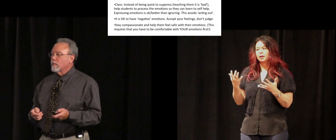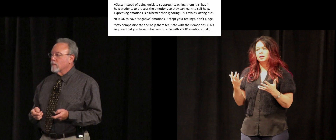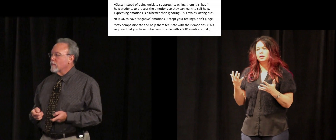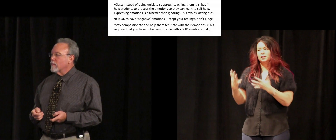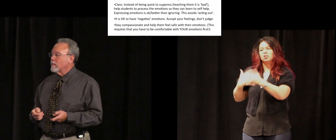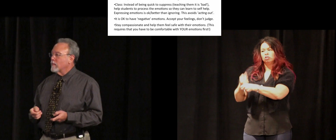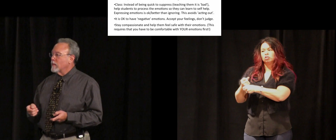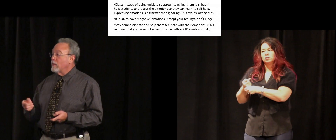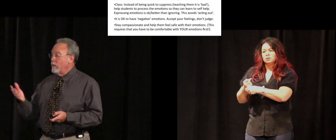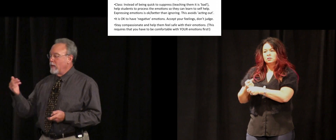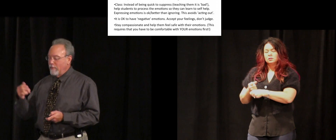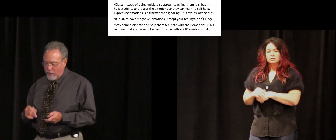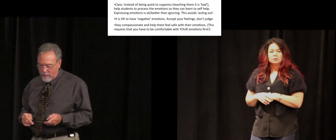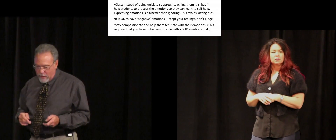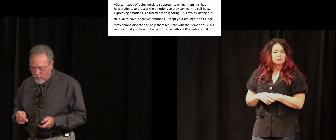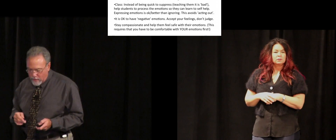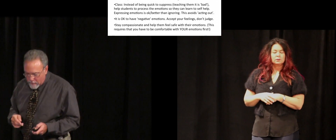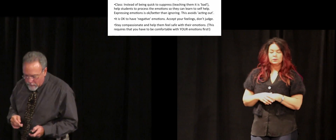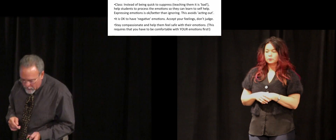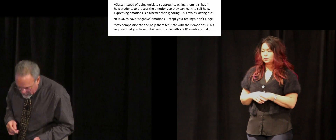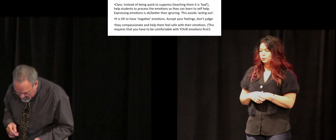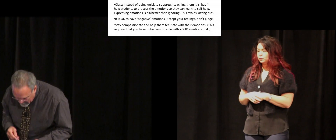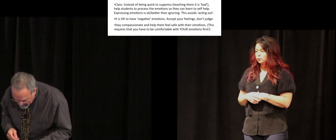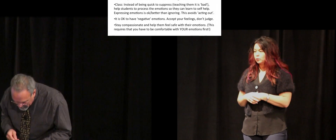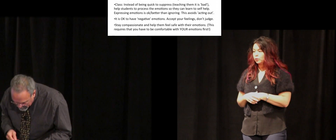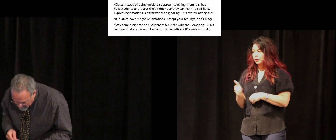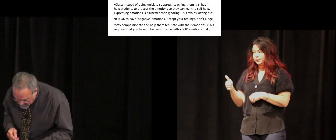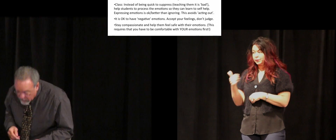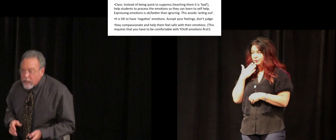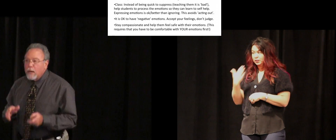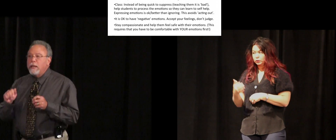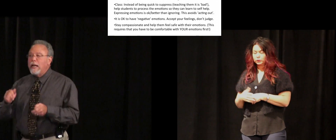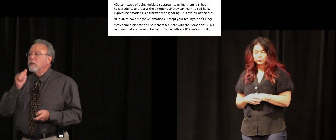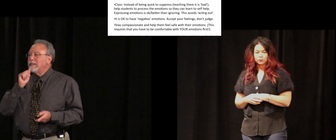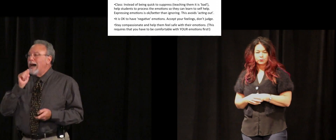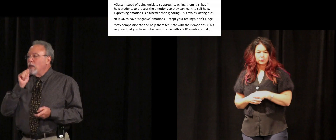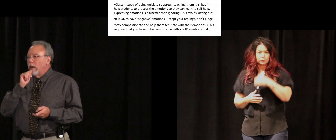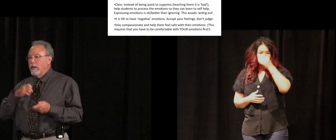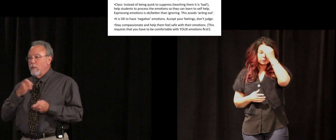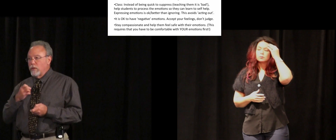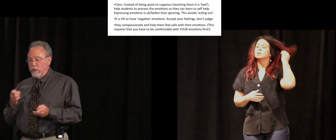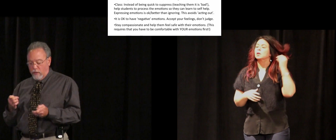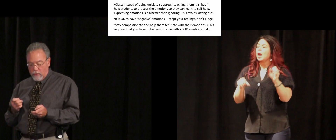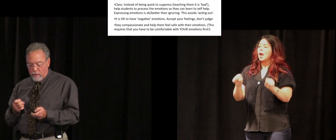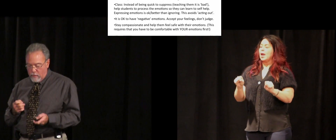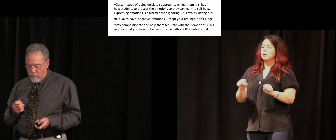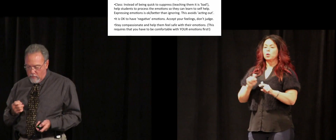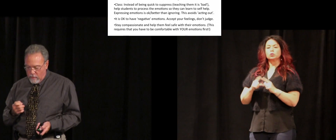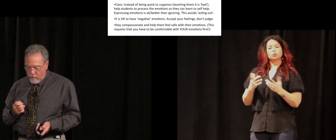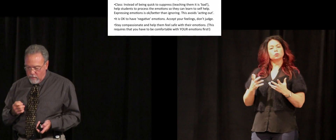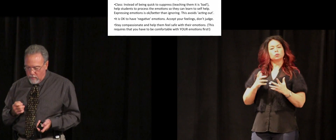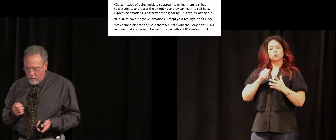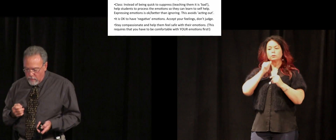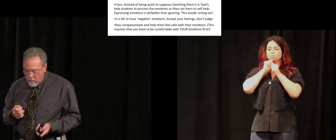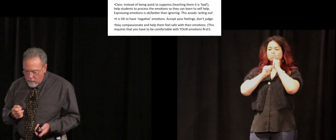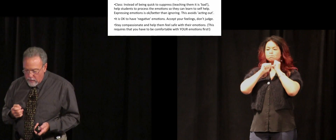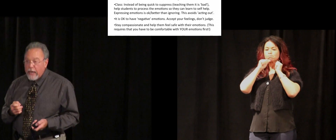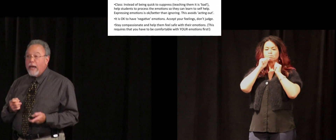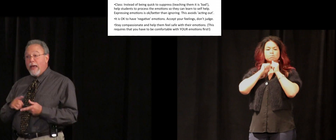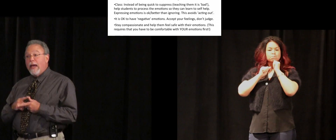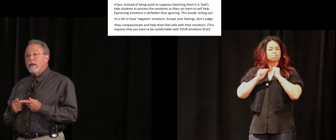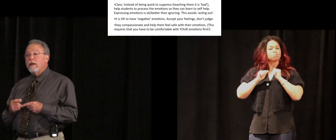Yeah, and the last thing on there. That feelings, you let them out. You don't try to turn them off. You let them